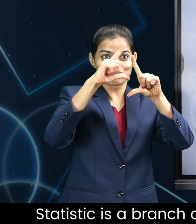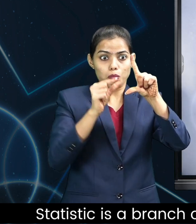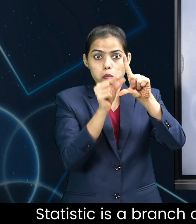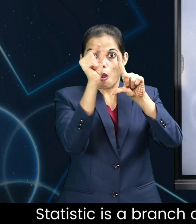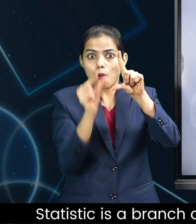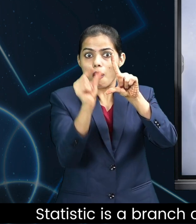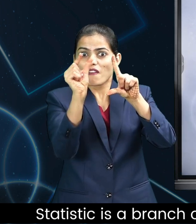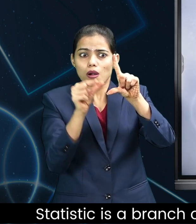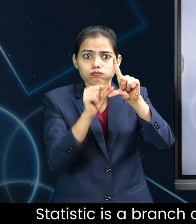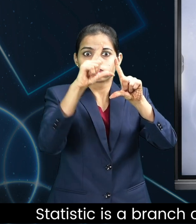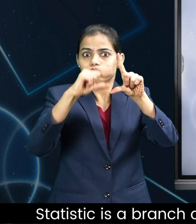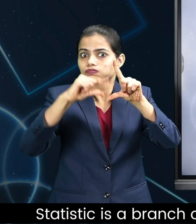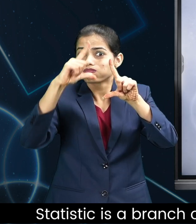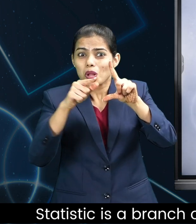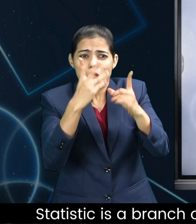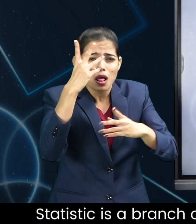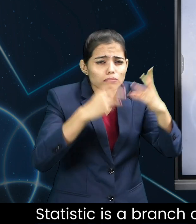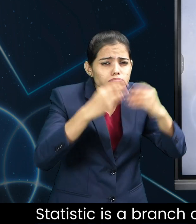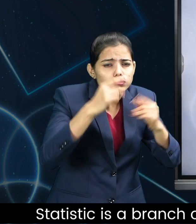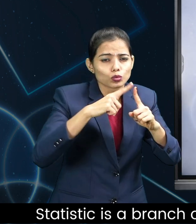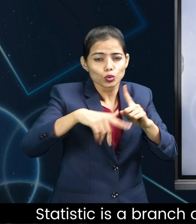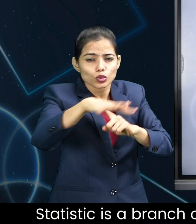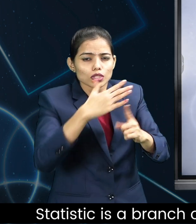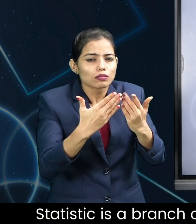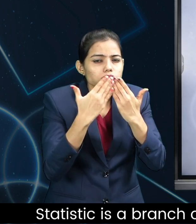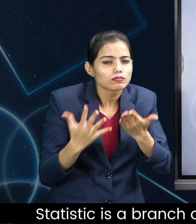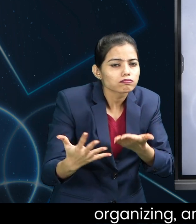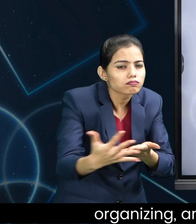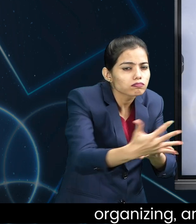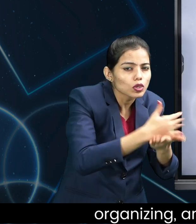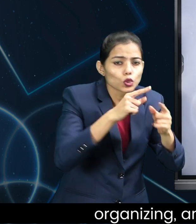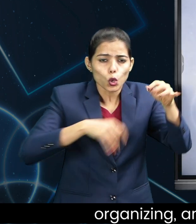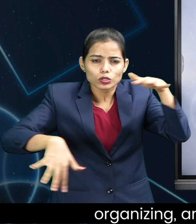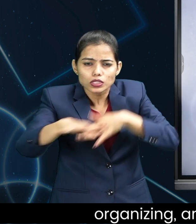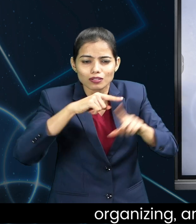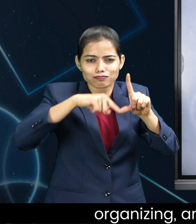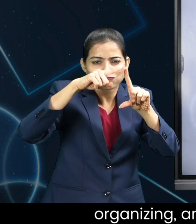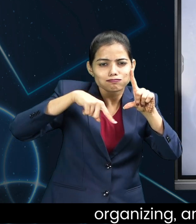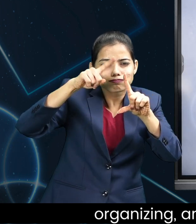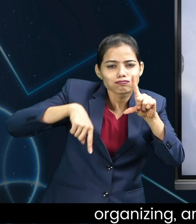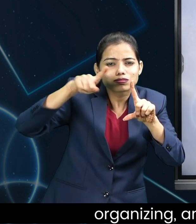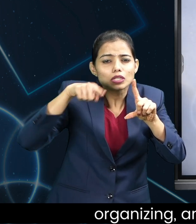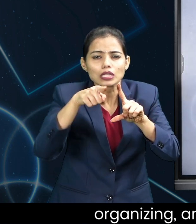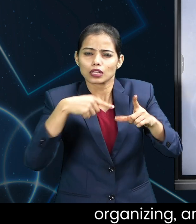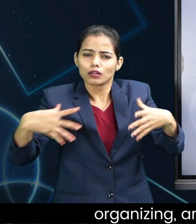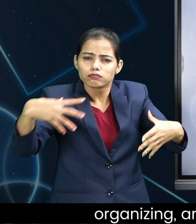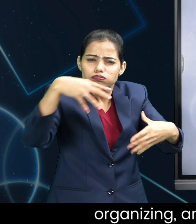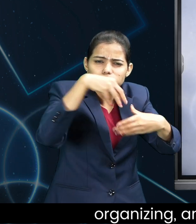Statistics is a branch of mathematics and a field of study of collecting, organizing, analyzing, interpreting, and